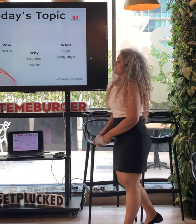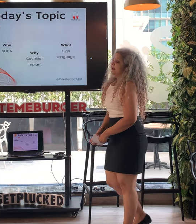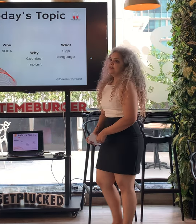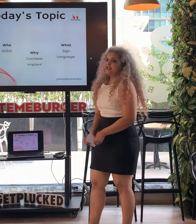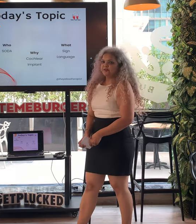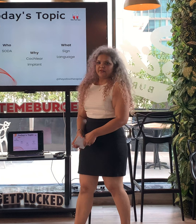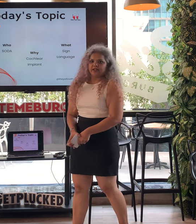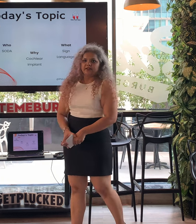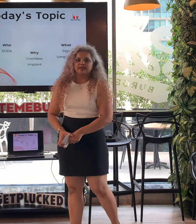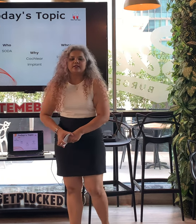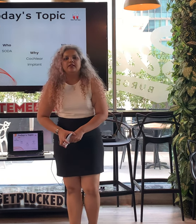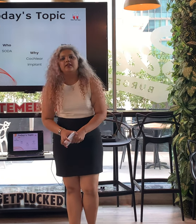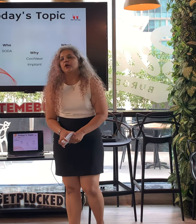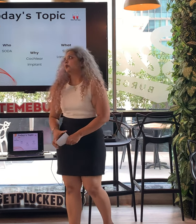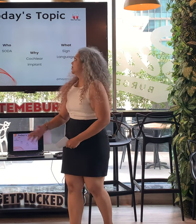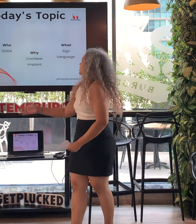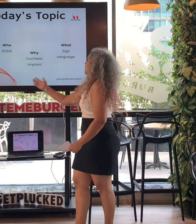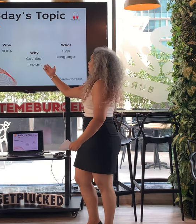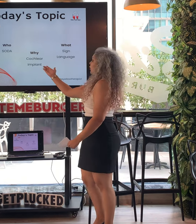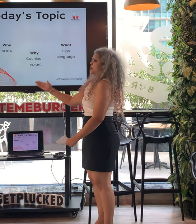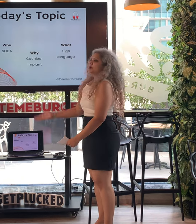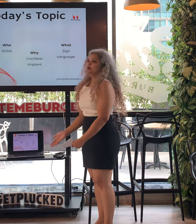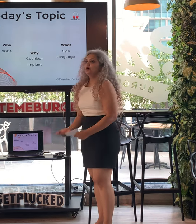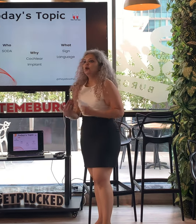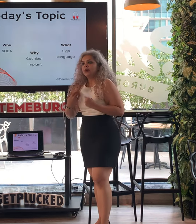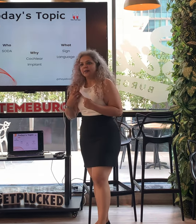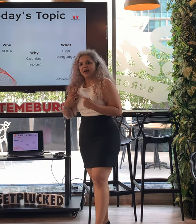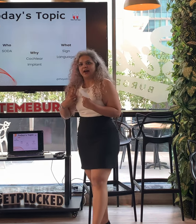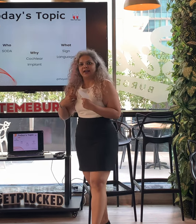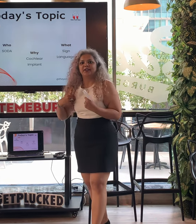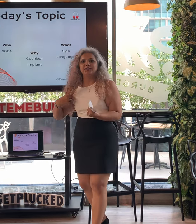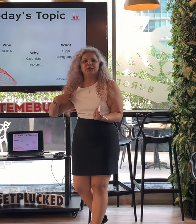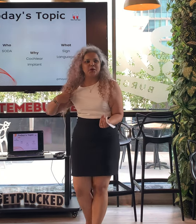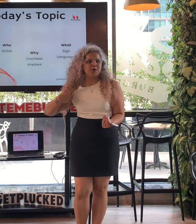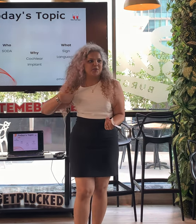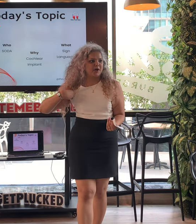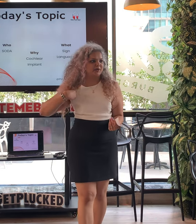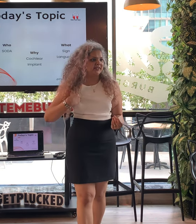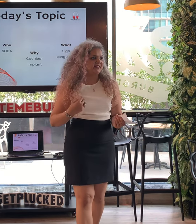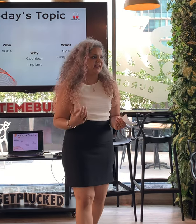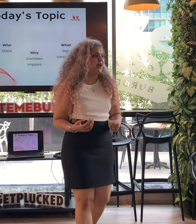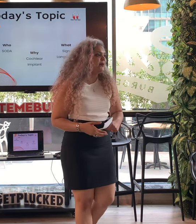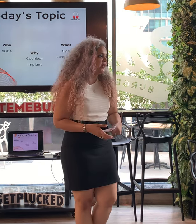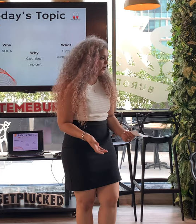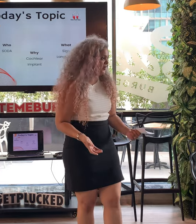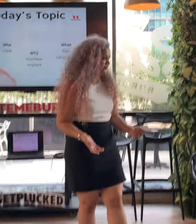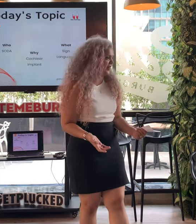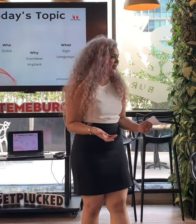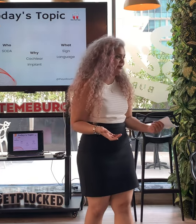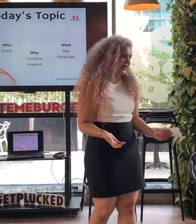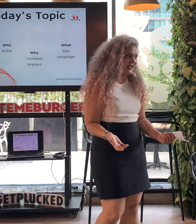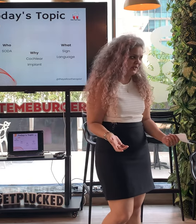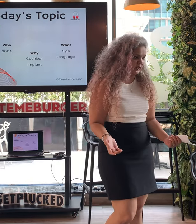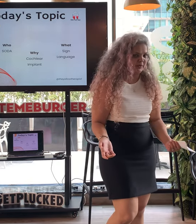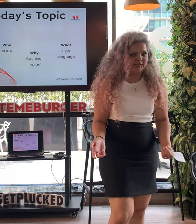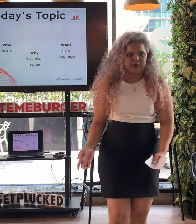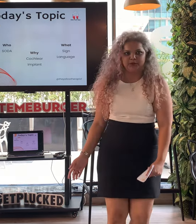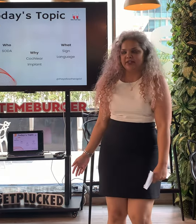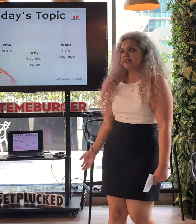Deaf awareness. Now, who am I to talk about this? Am I qualified? Am I eligible to do this?